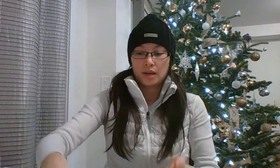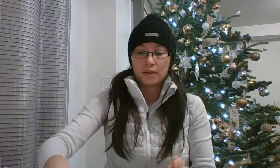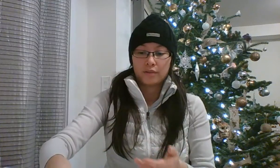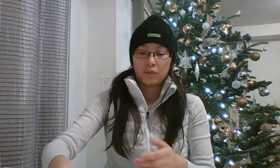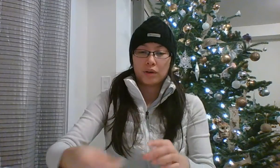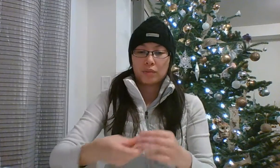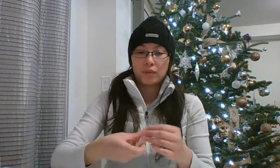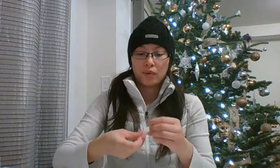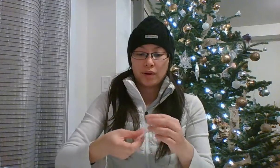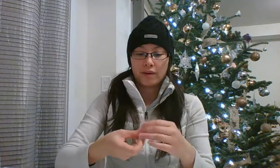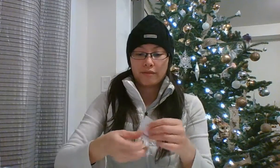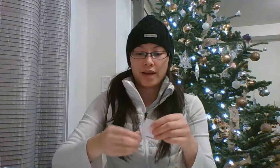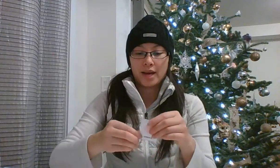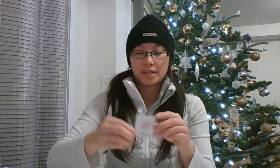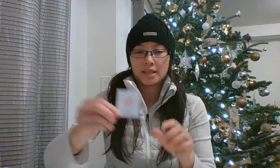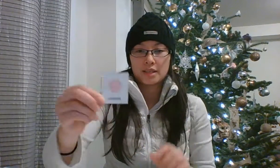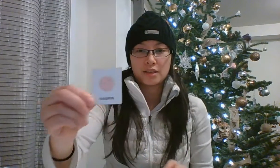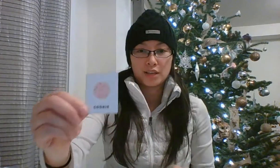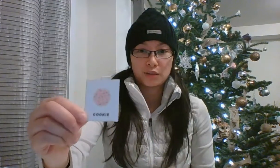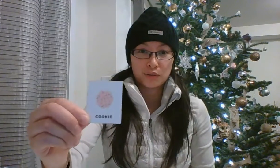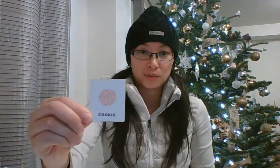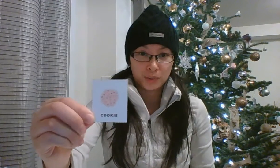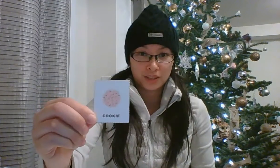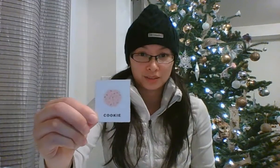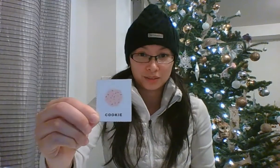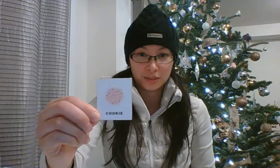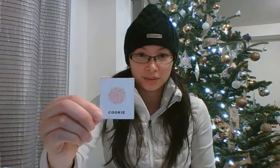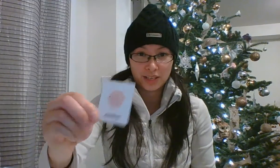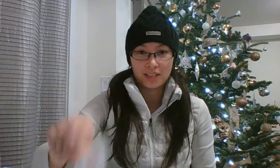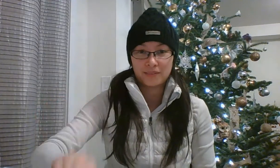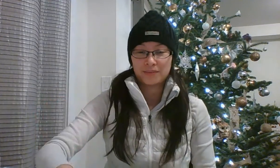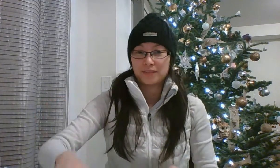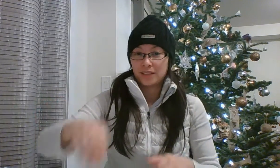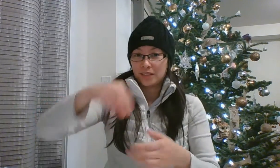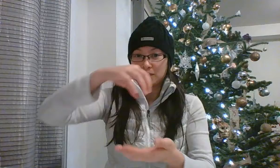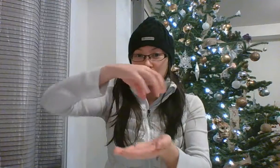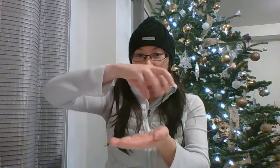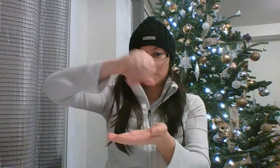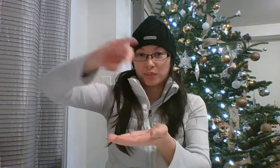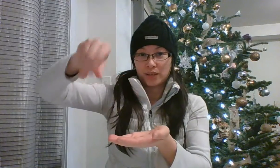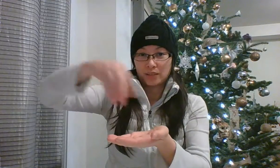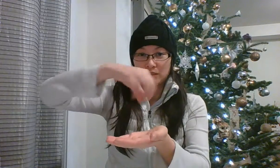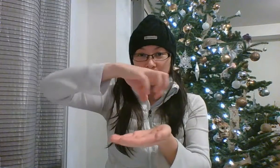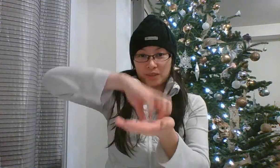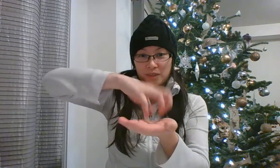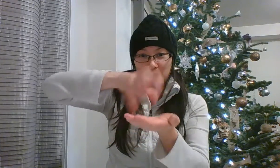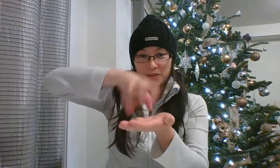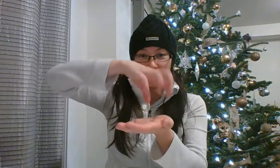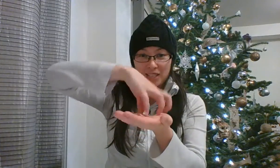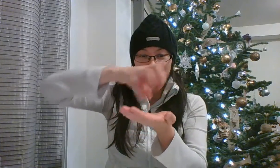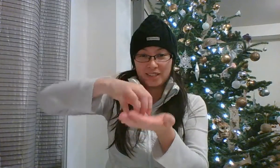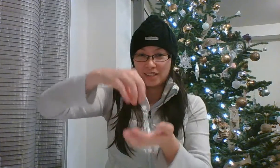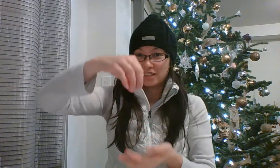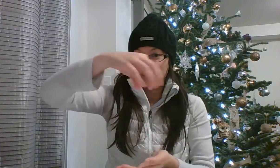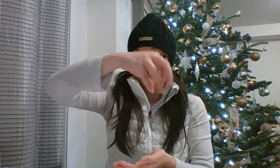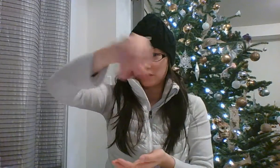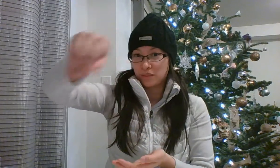if you want to be more advanced, you can do sprinkle cookie. So sprinkle cookie. So